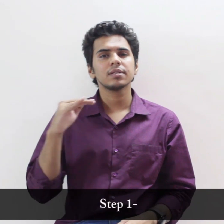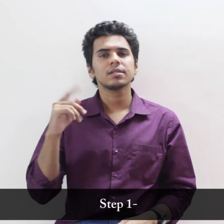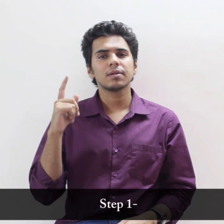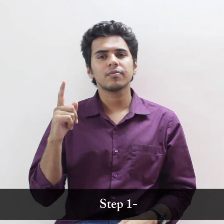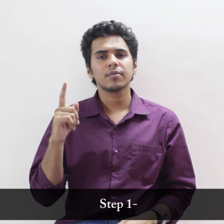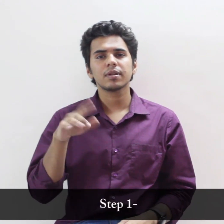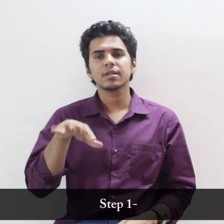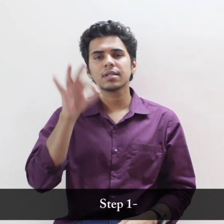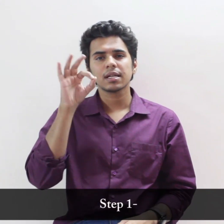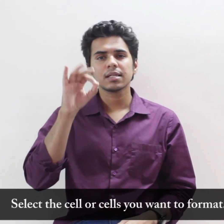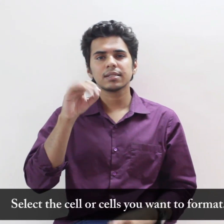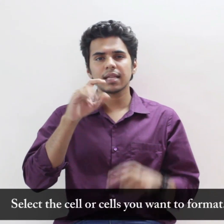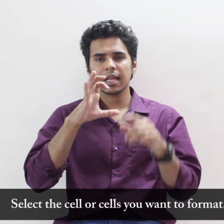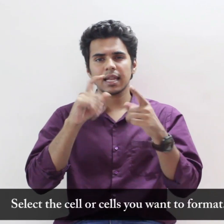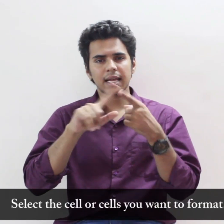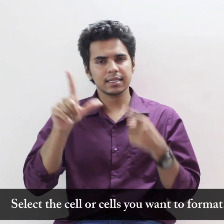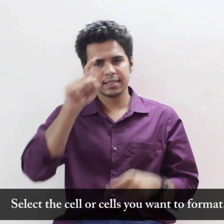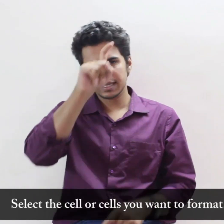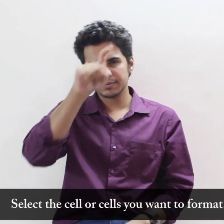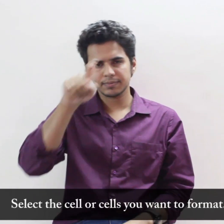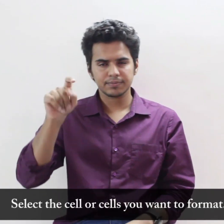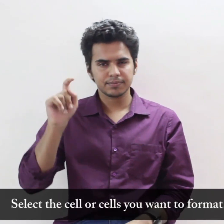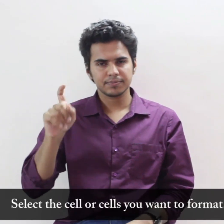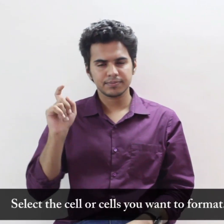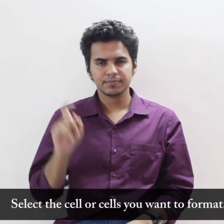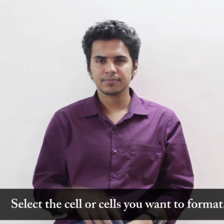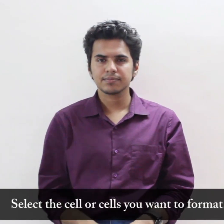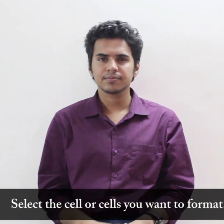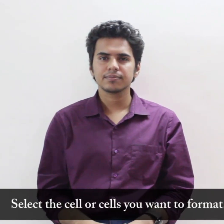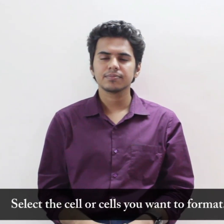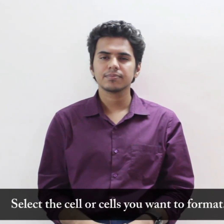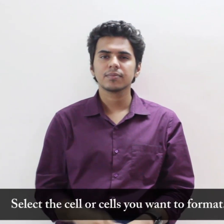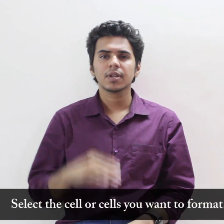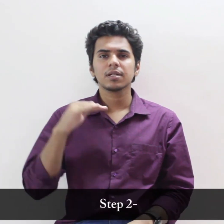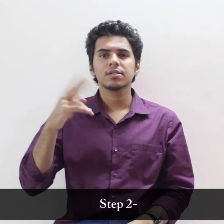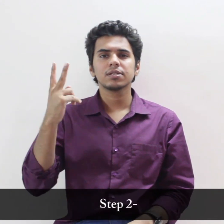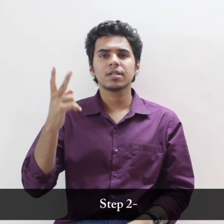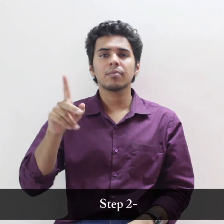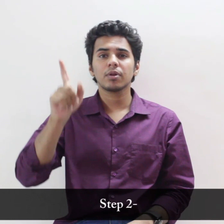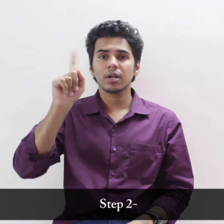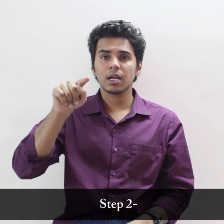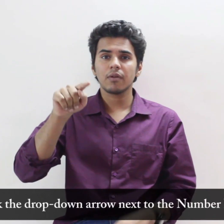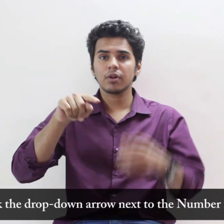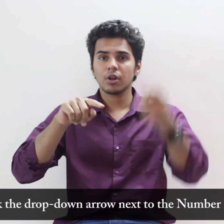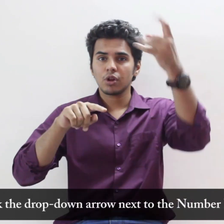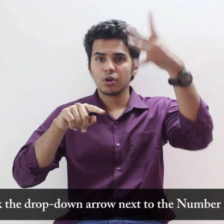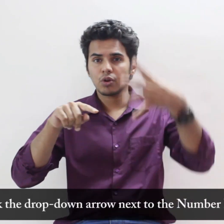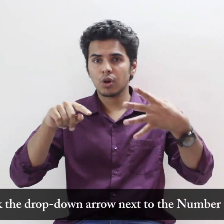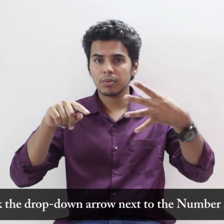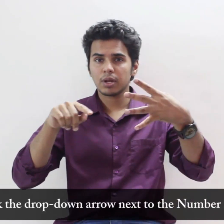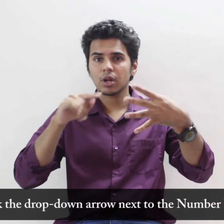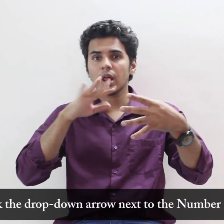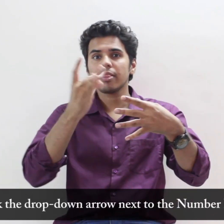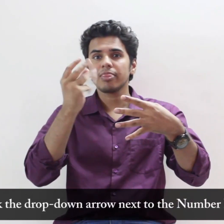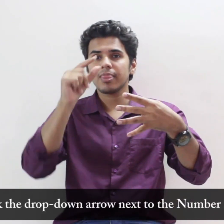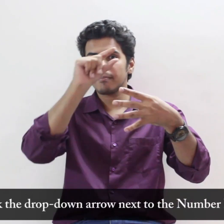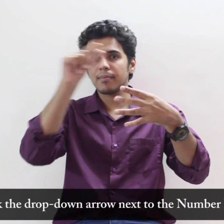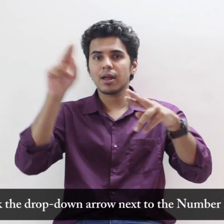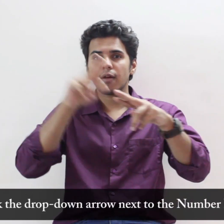Step 1. Select the cell or cells you want to format. Step 2. Left-click the drop-down arrow